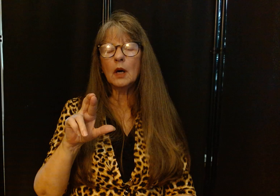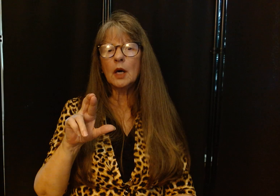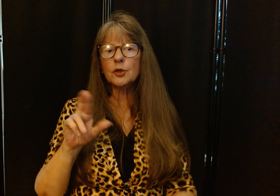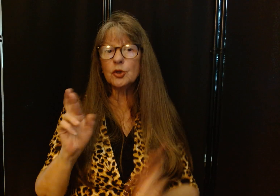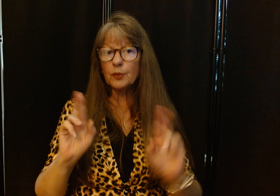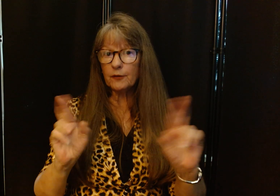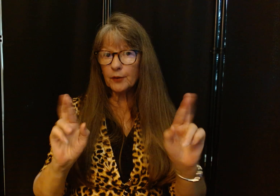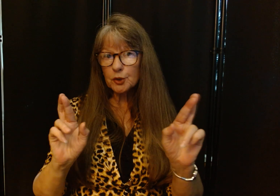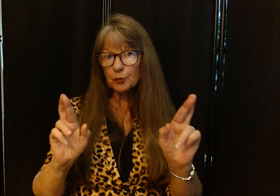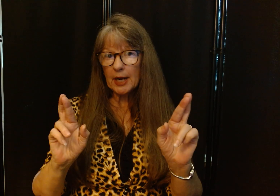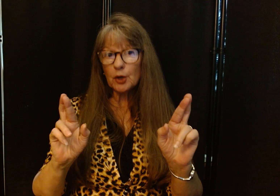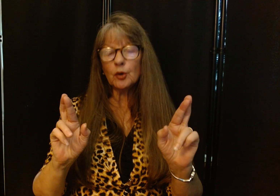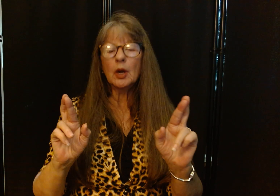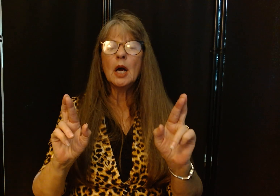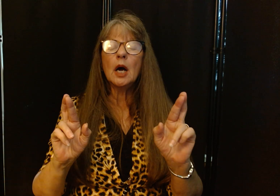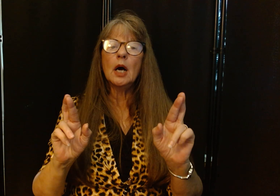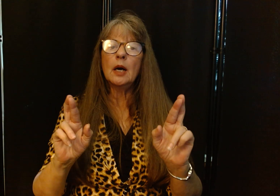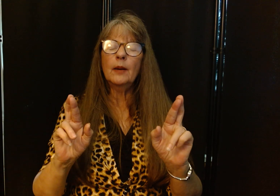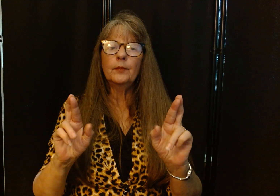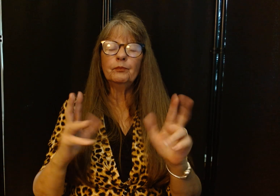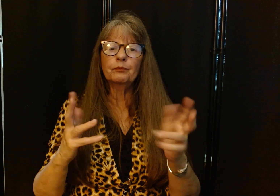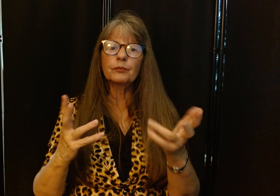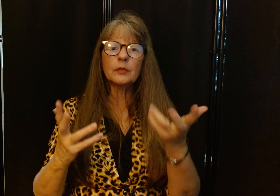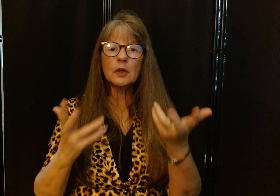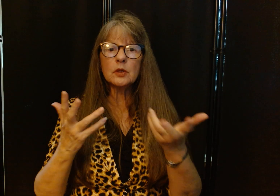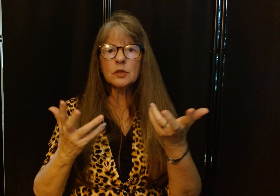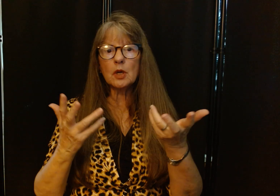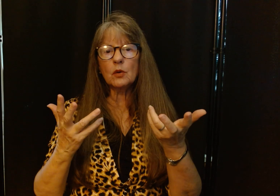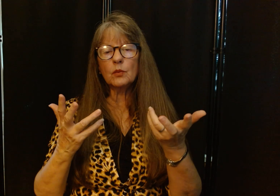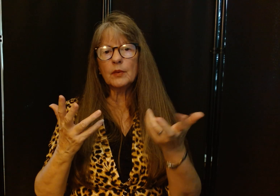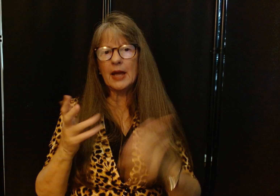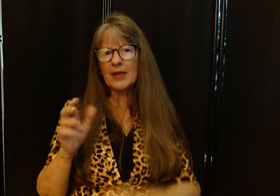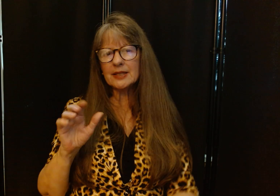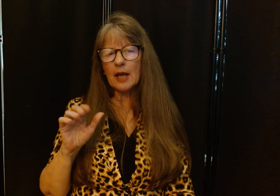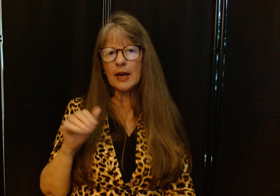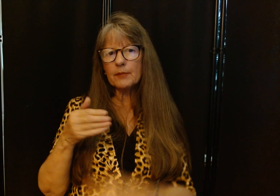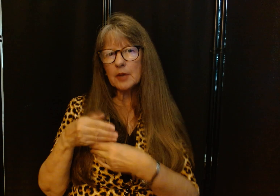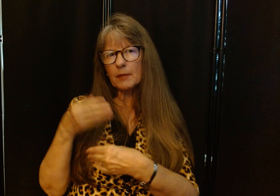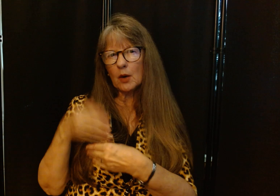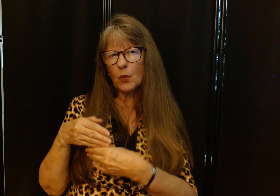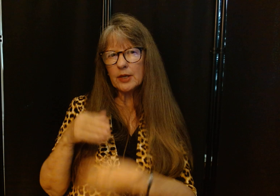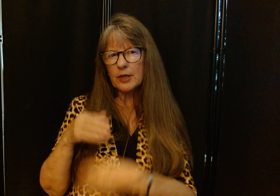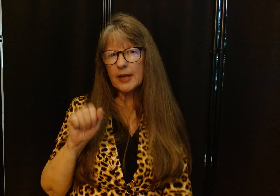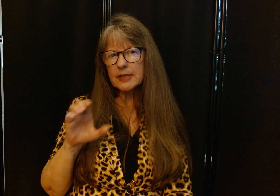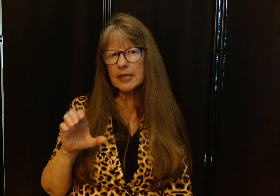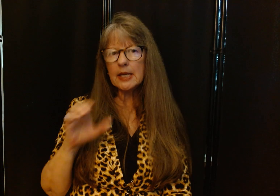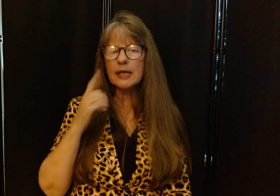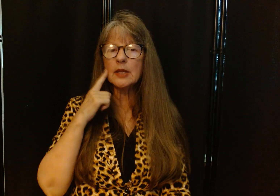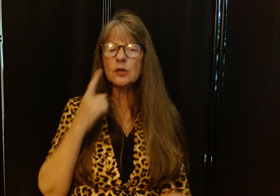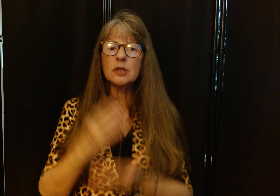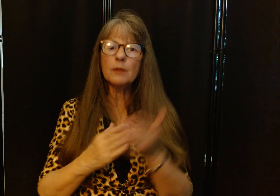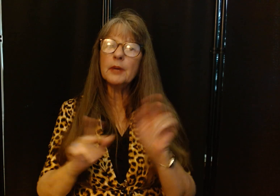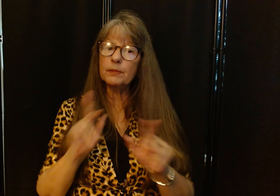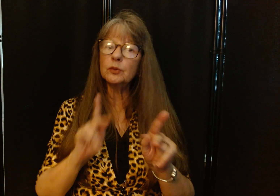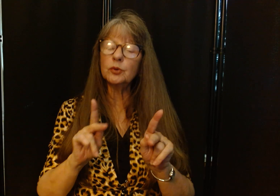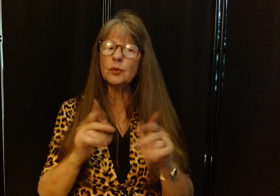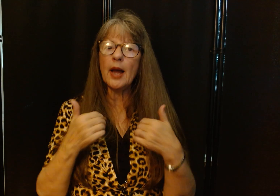to the refrigerator. And I'm talking about a window AC. And then some people